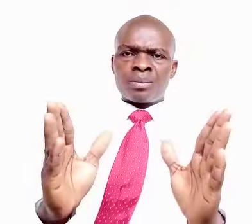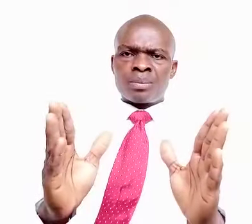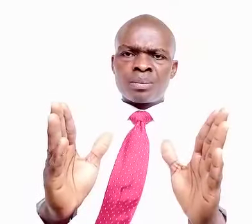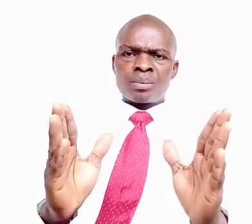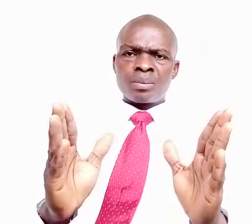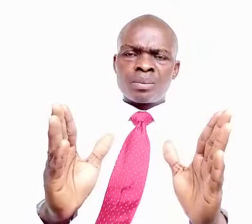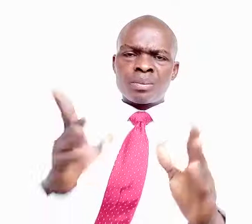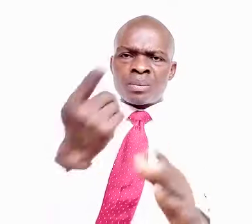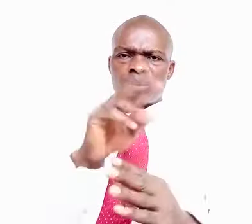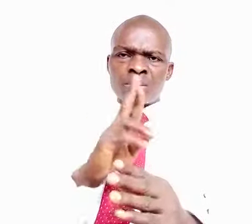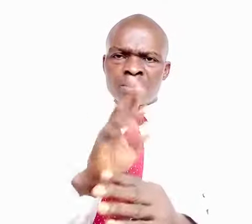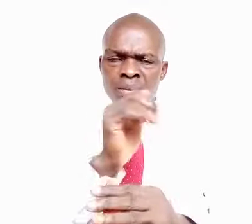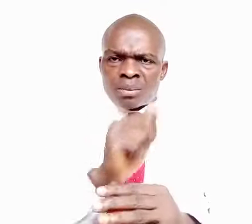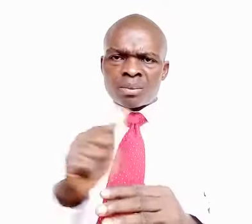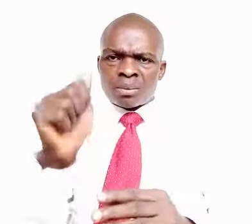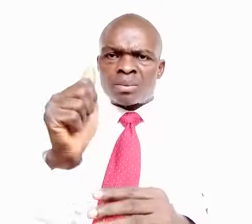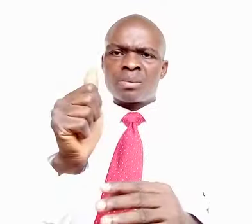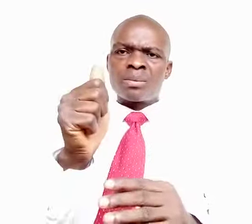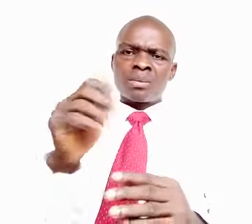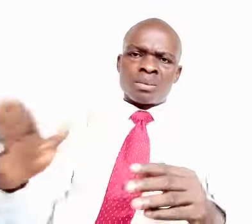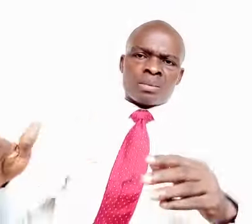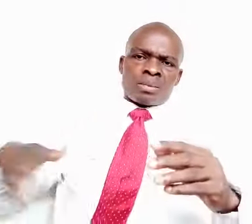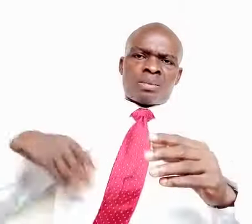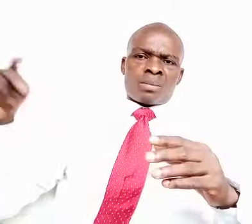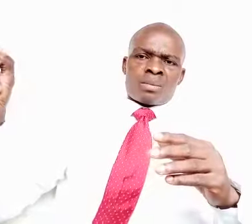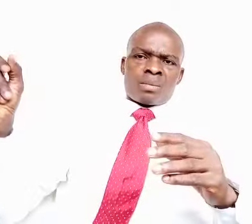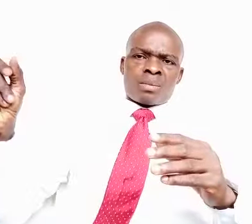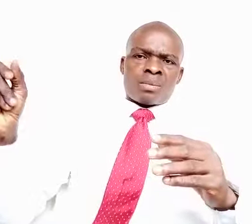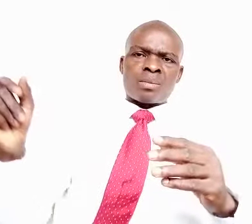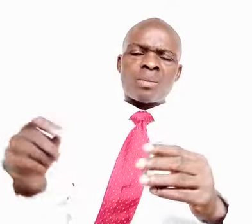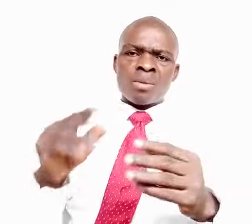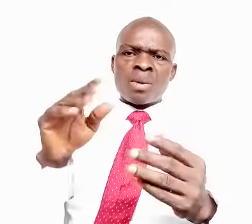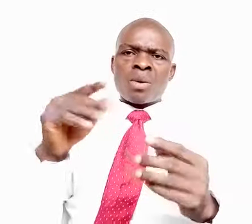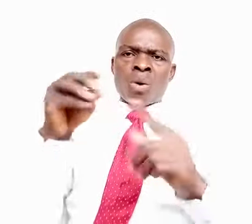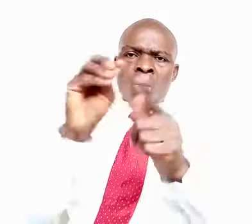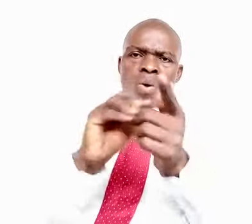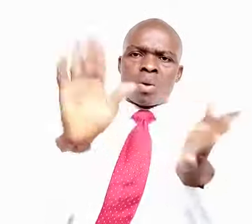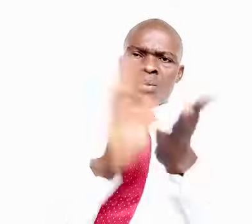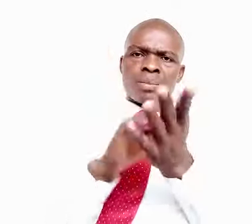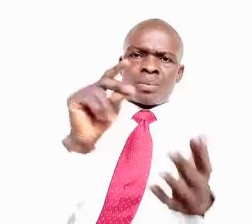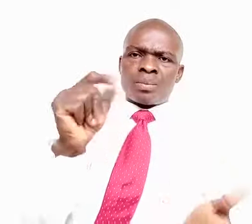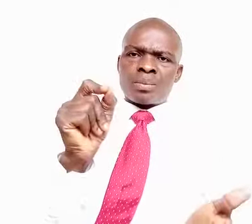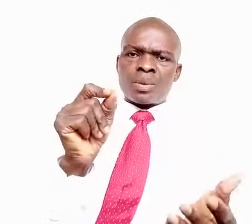There is a dark or dog down the road.